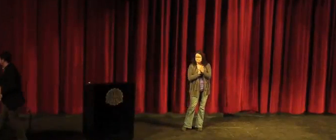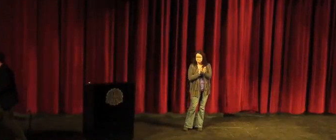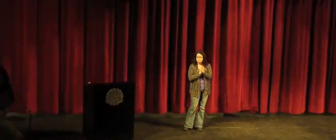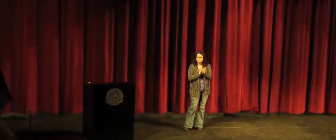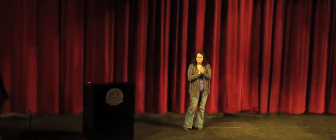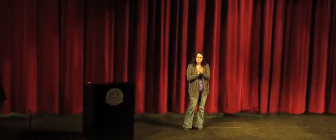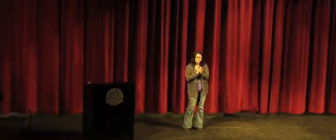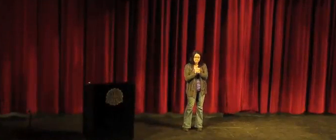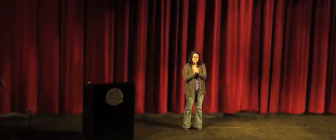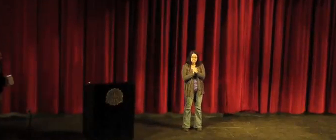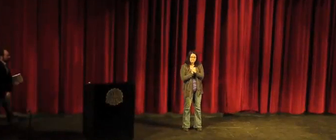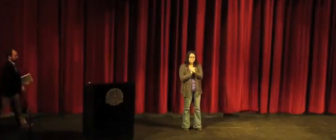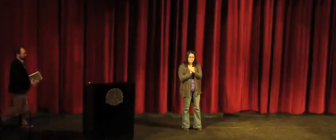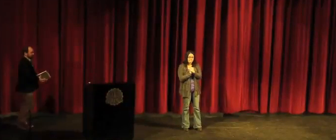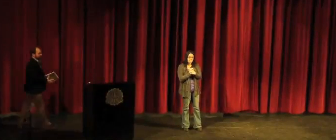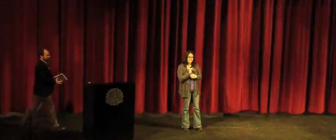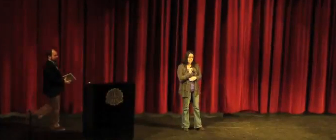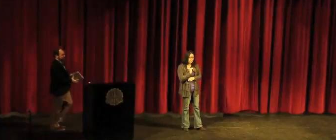Thanks very much.